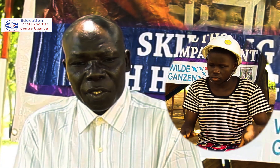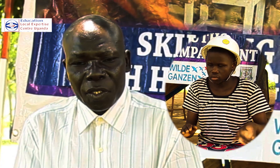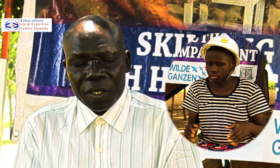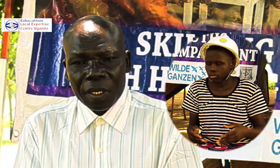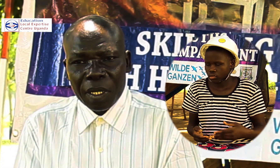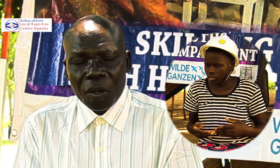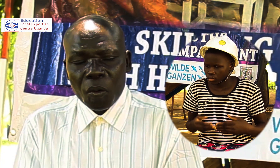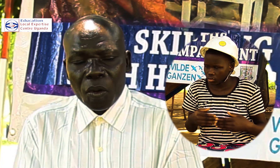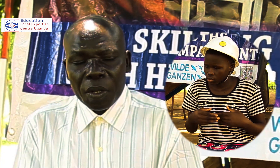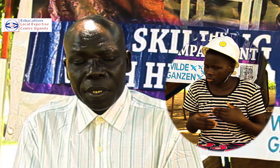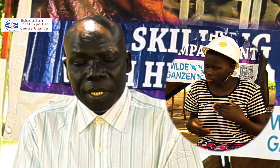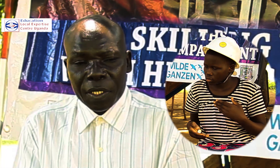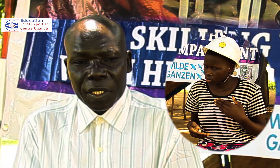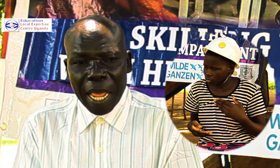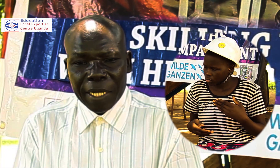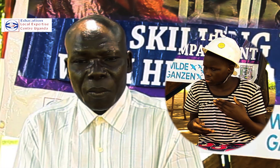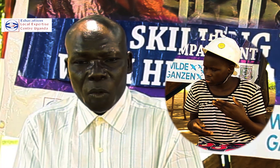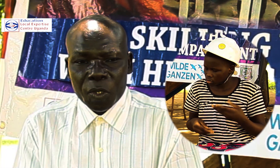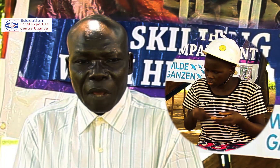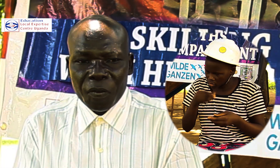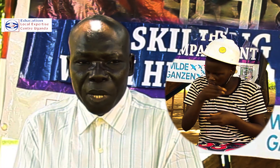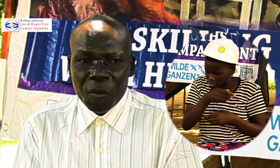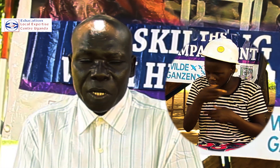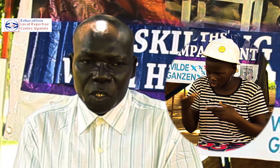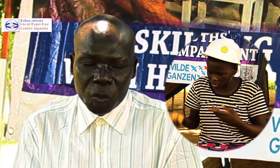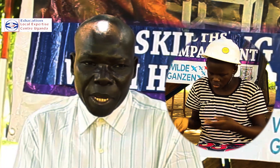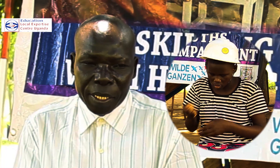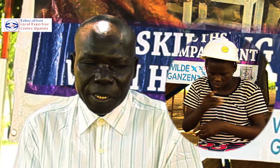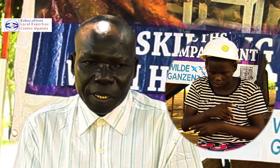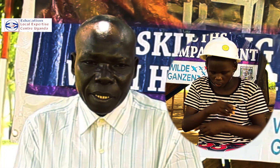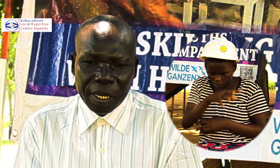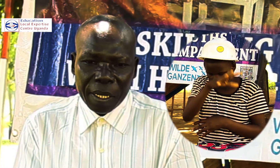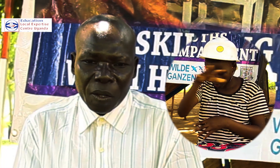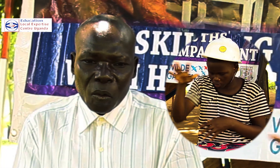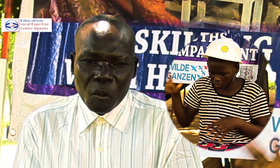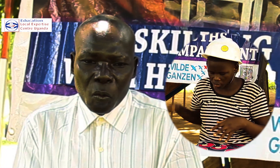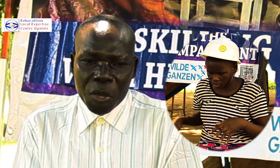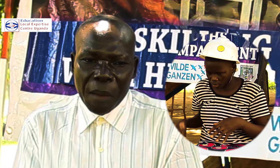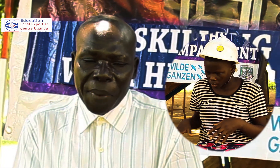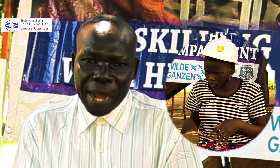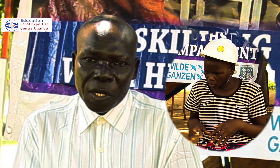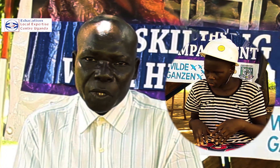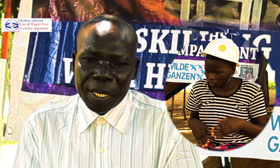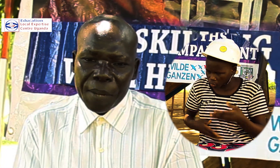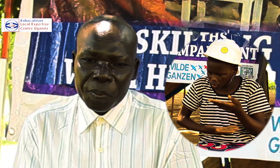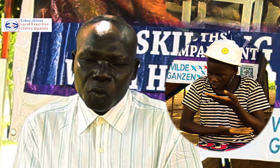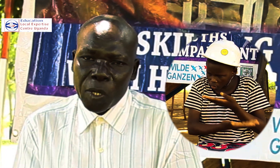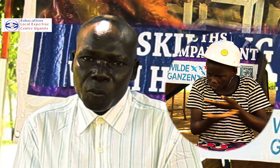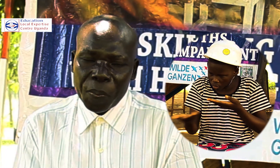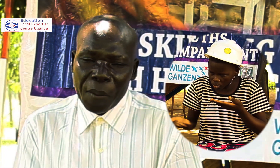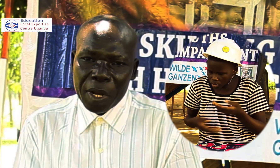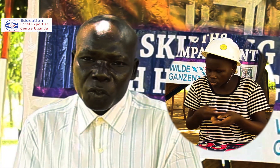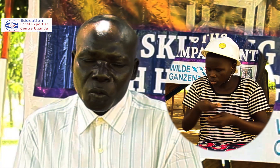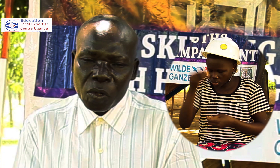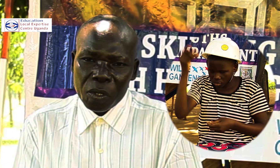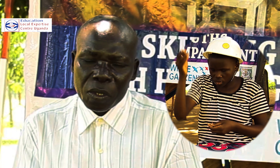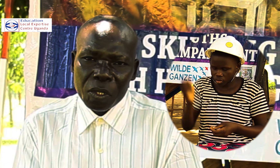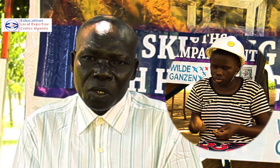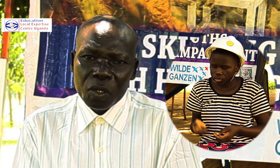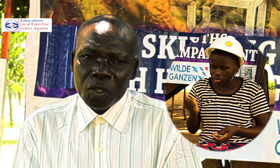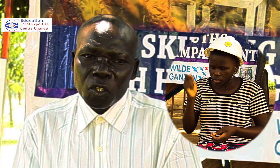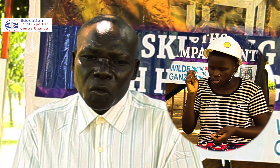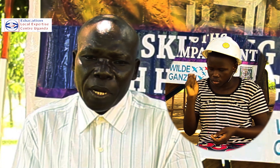At least this item which we have made with this student, we are planning to take them to Pajope Primary